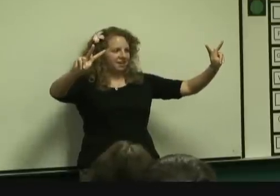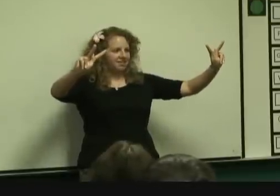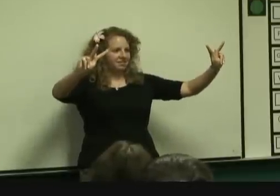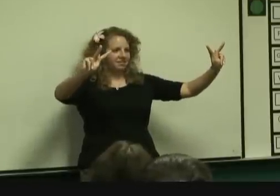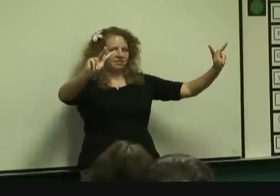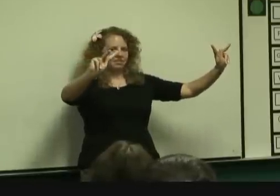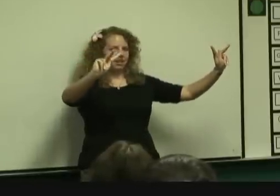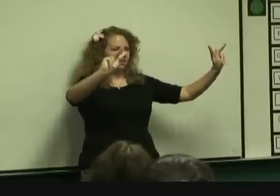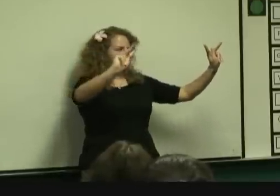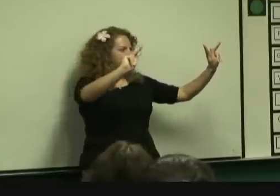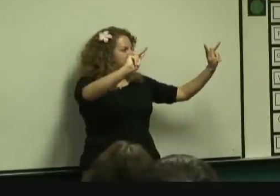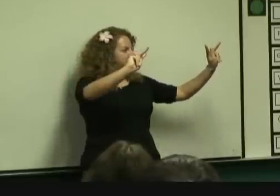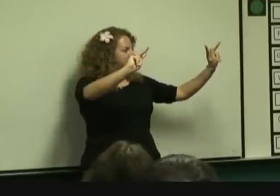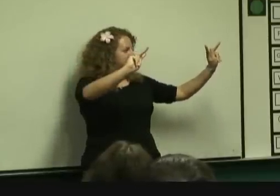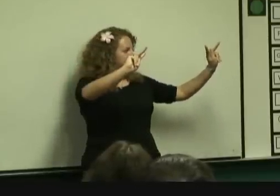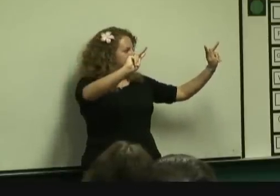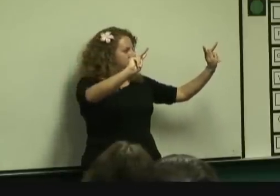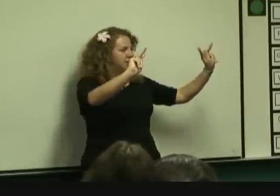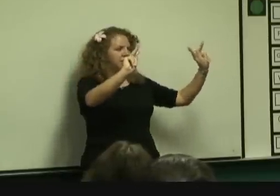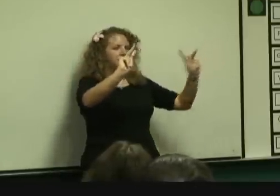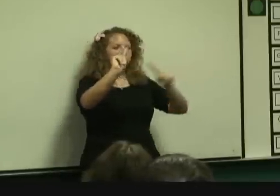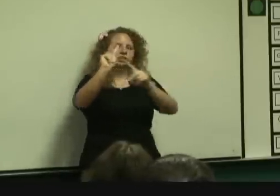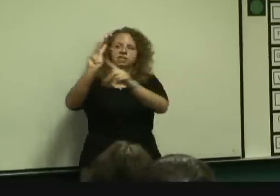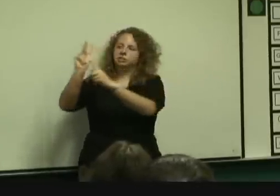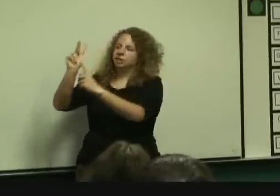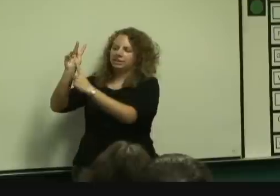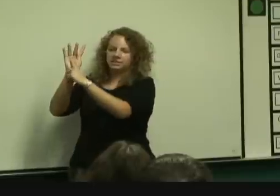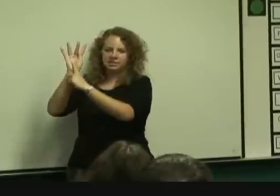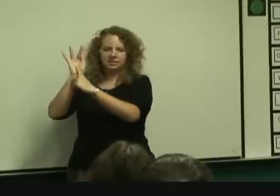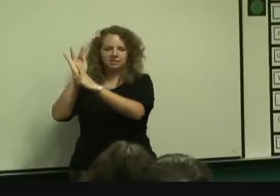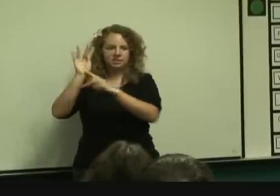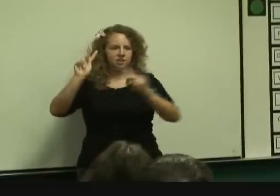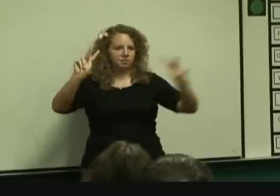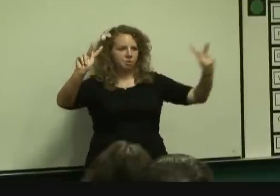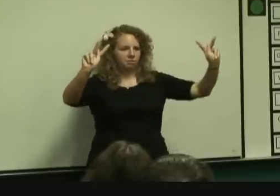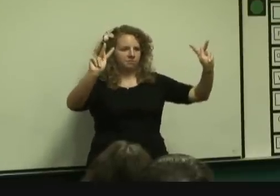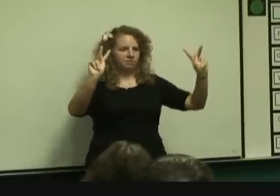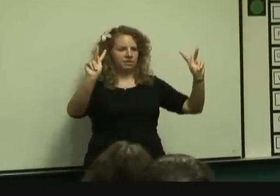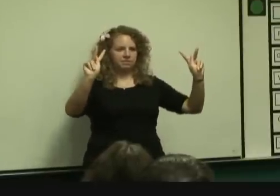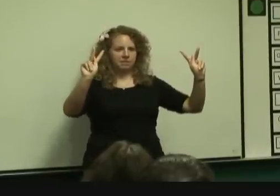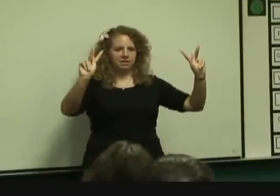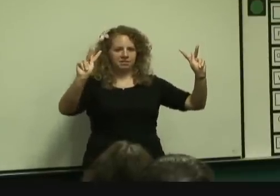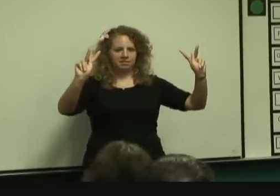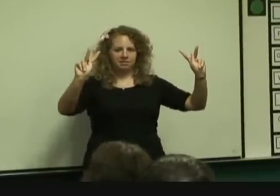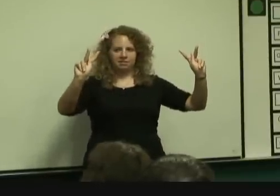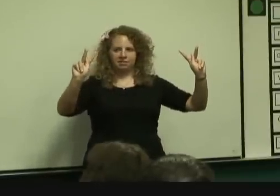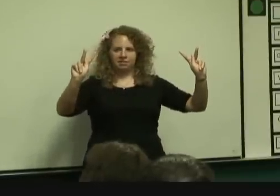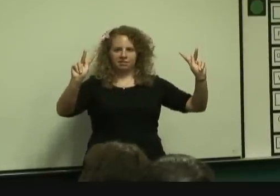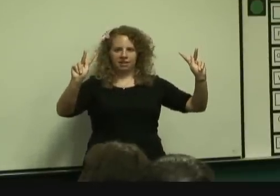Okay. Okay, and you got your thumbs in the middle, and you want to turn it so I can see the inside of your palm facing me.